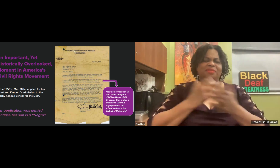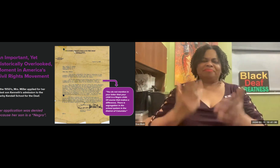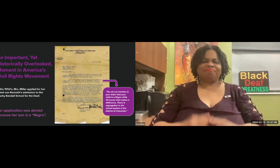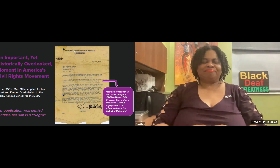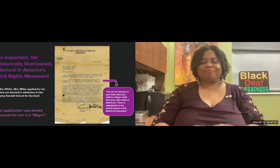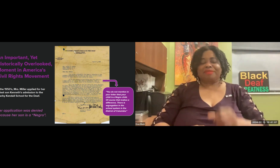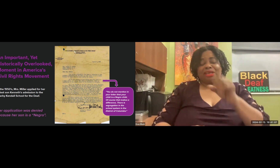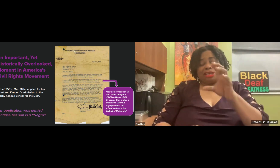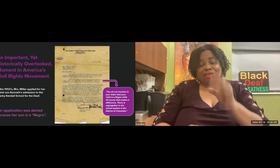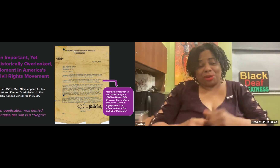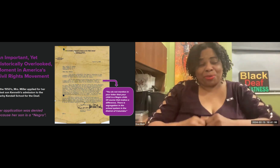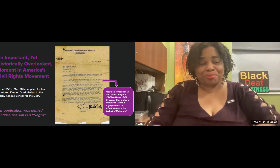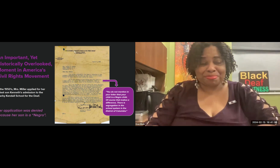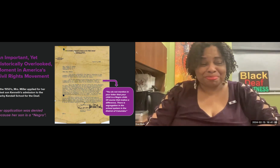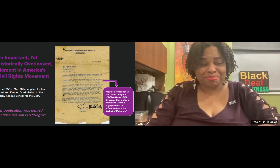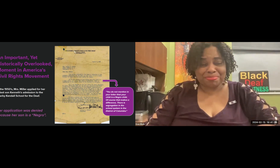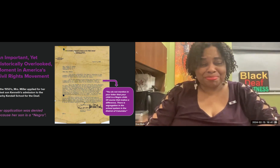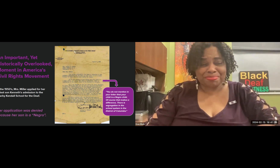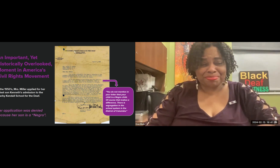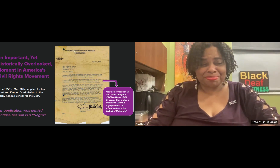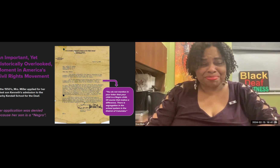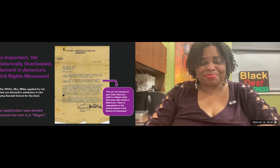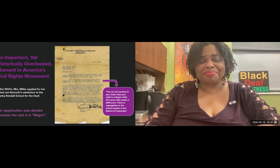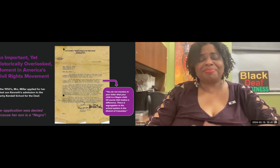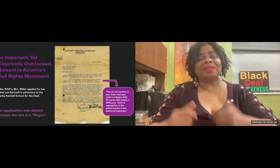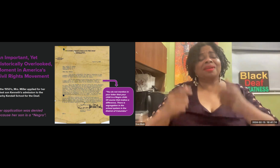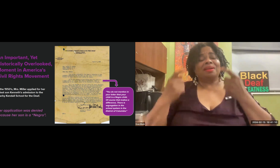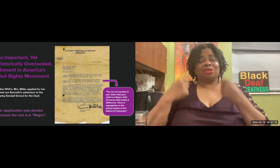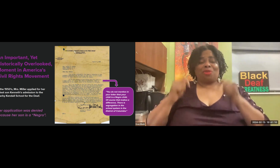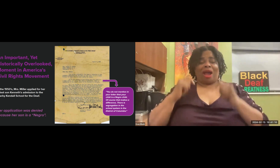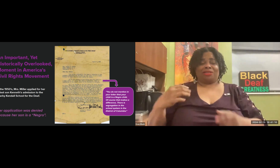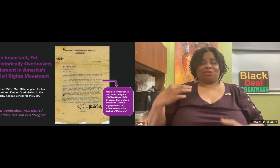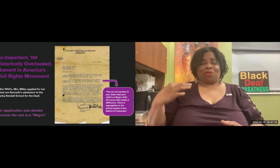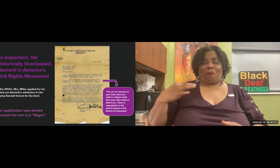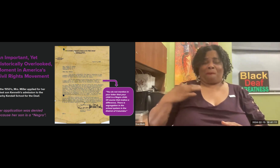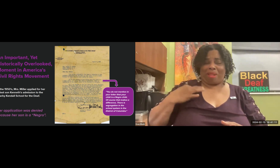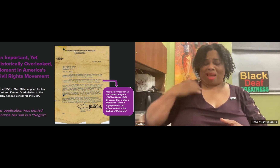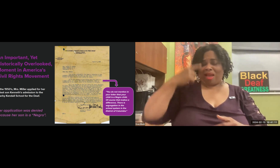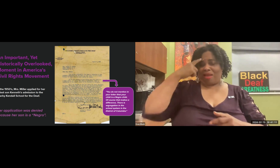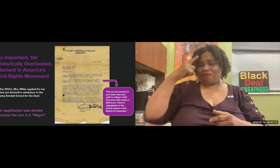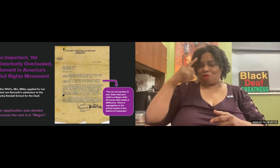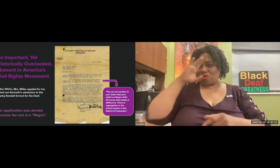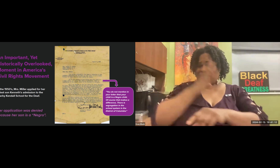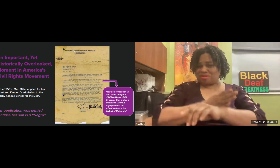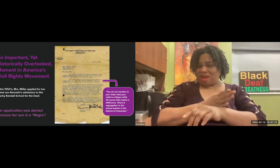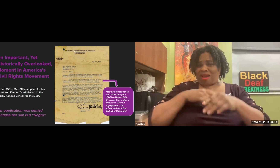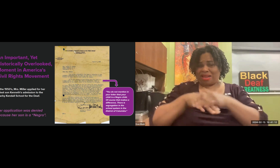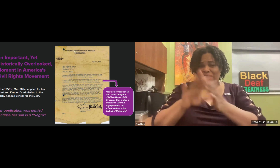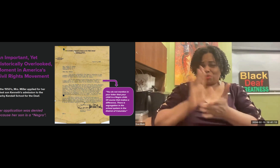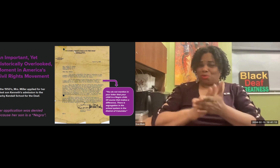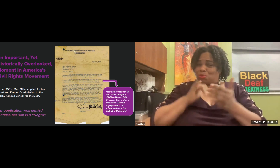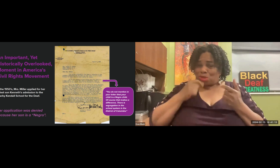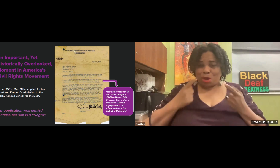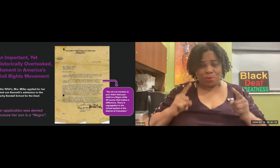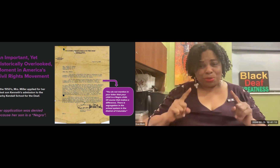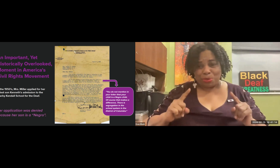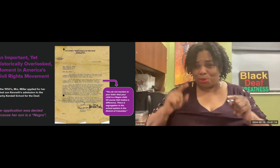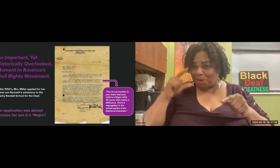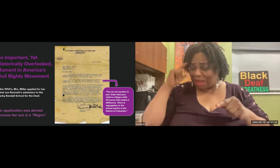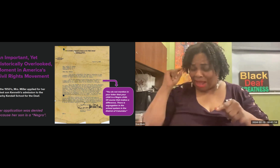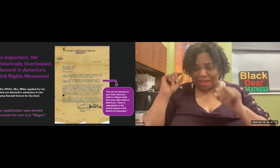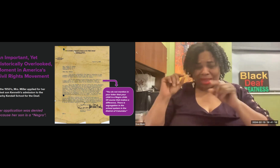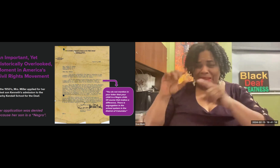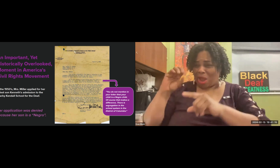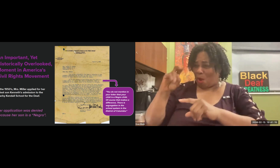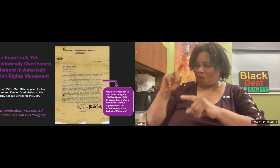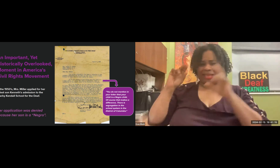oh, no. A mother's love triumphs. She did not do that. So they then tried to apply